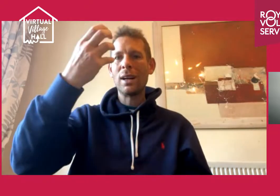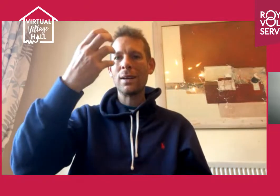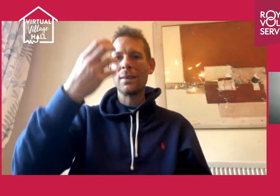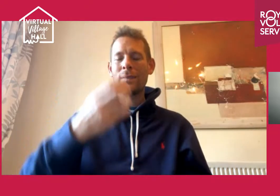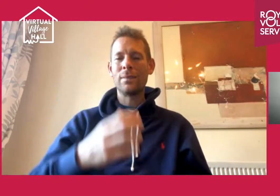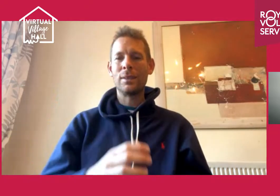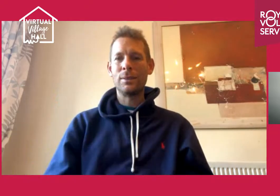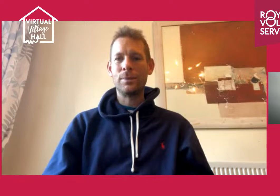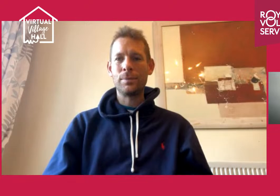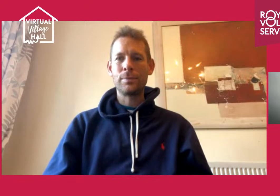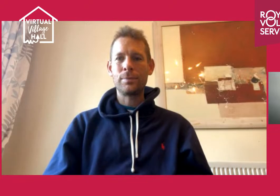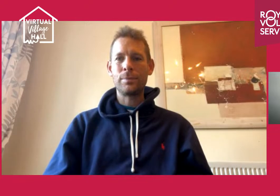Giraffe.